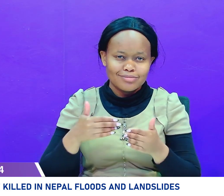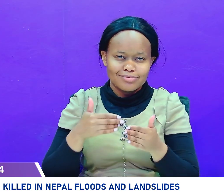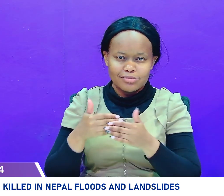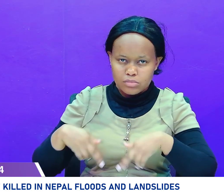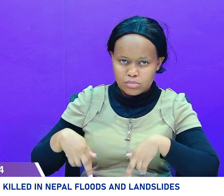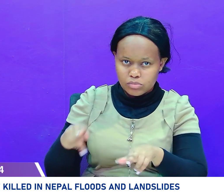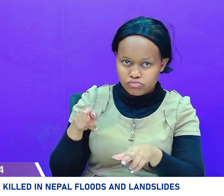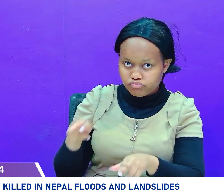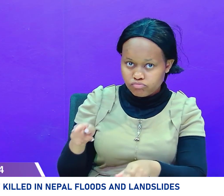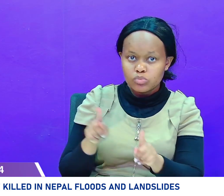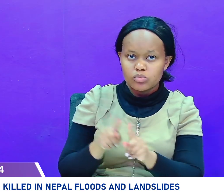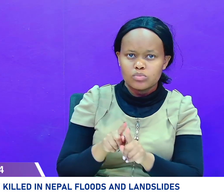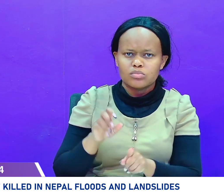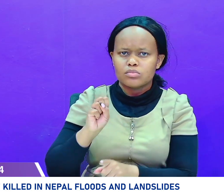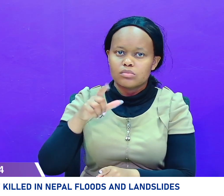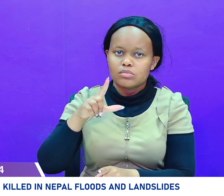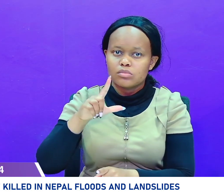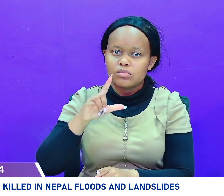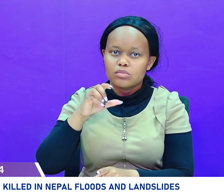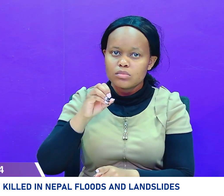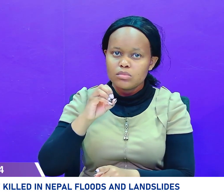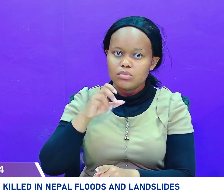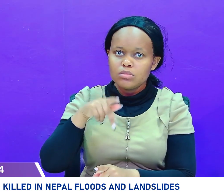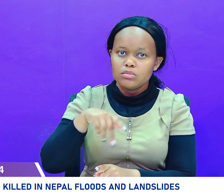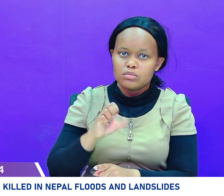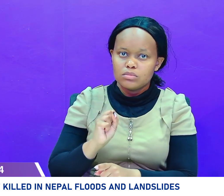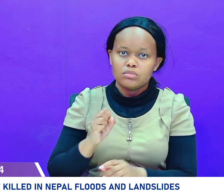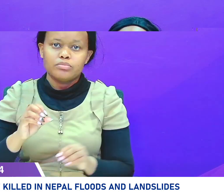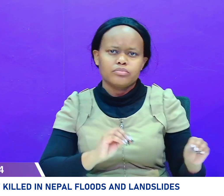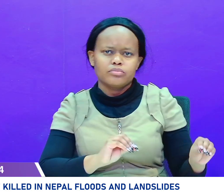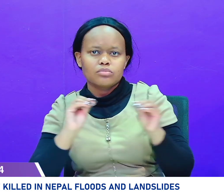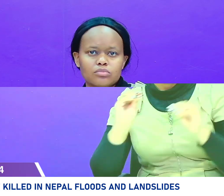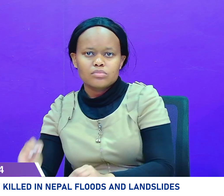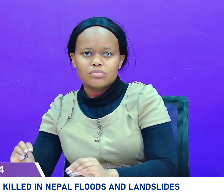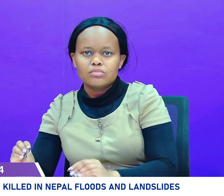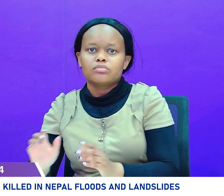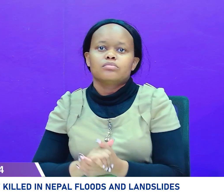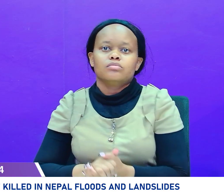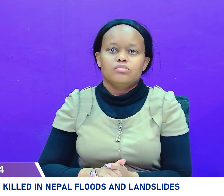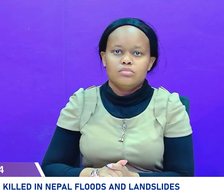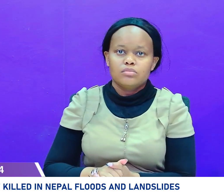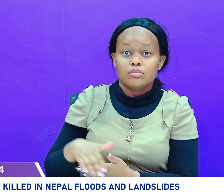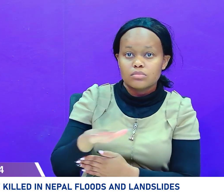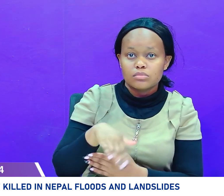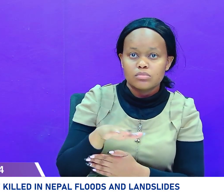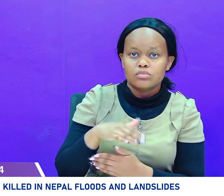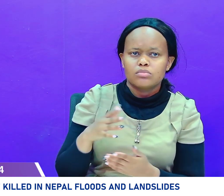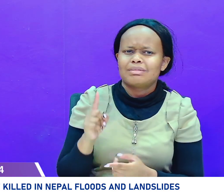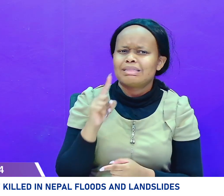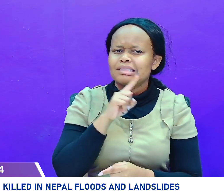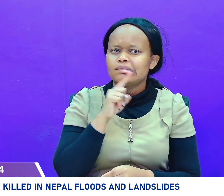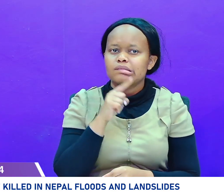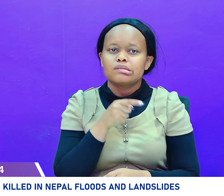Authorities have urged residents living near rivers and slopes to move to safer areas as the risk of